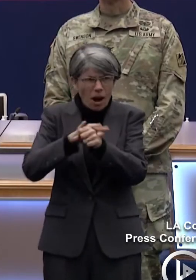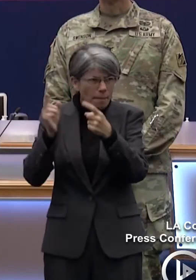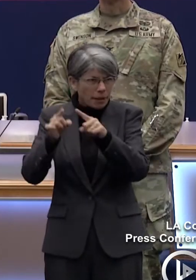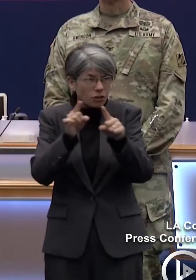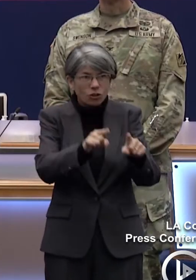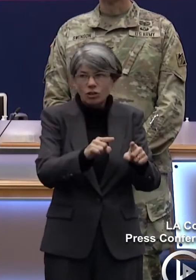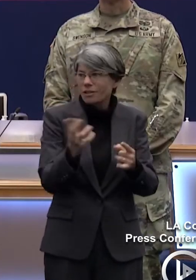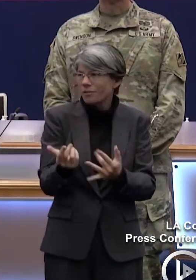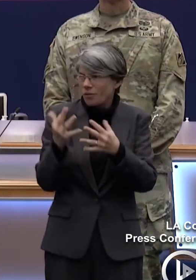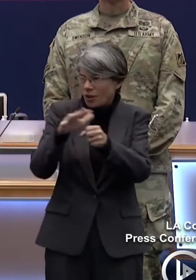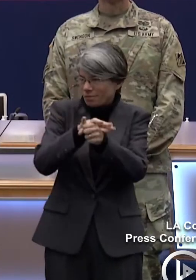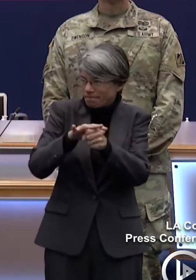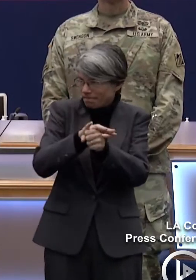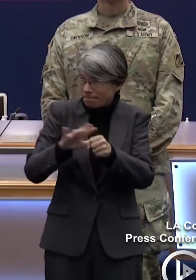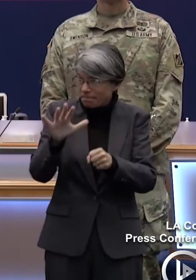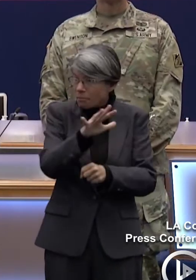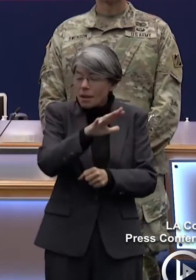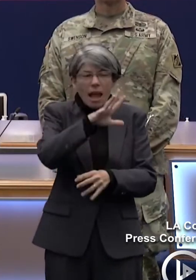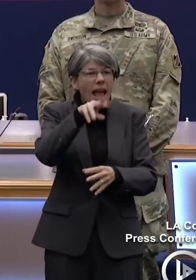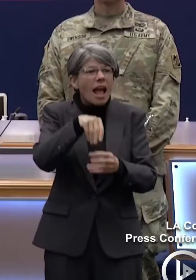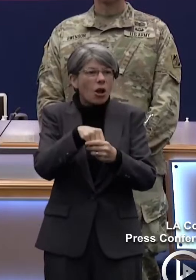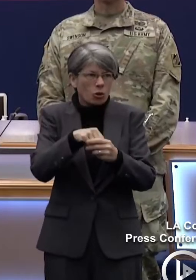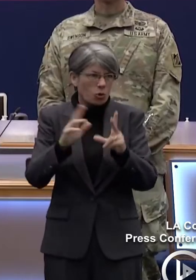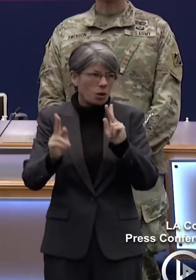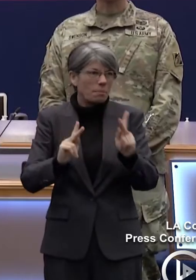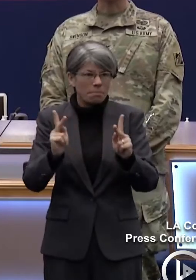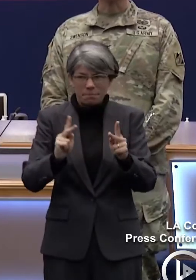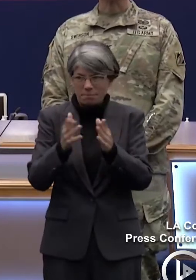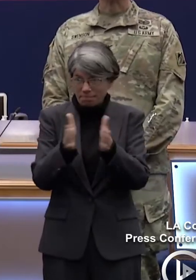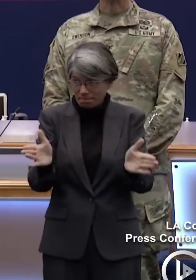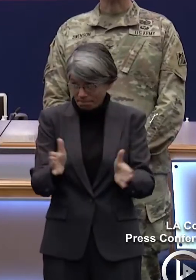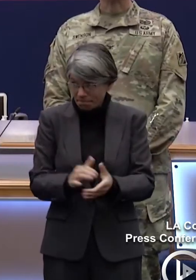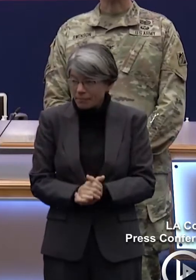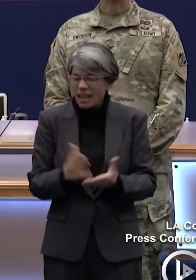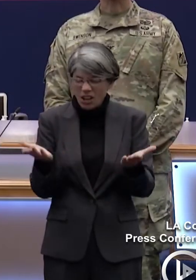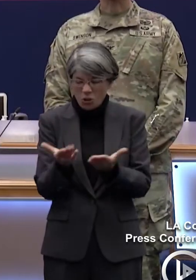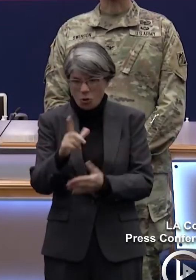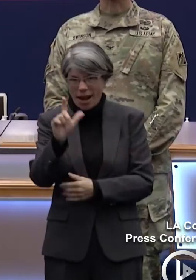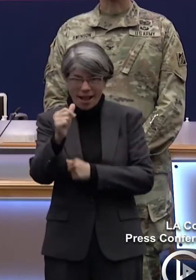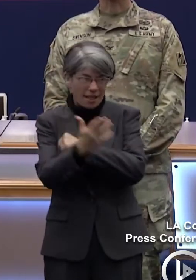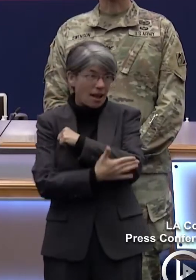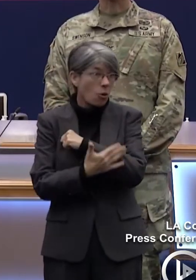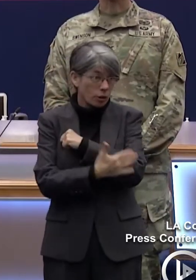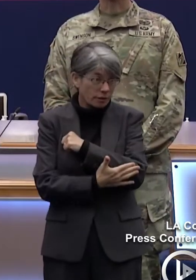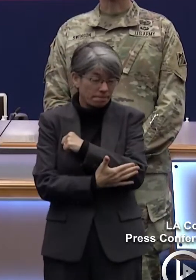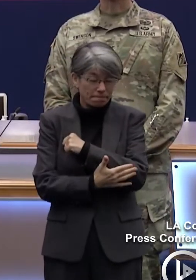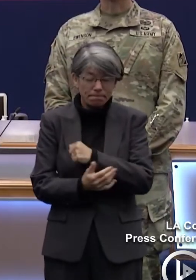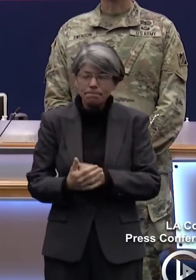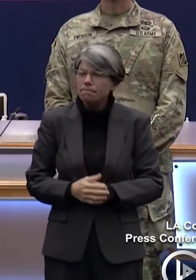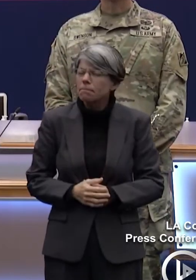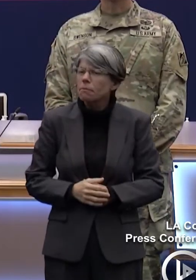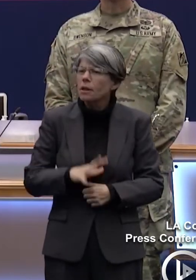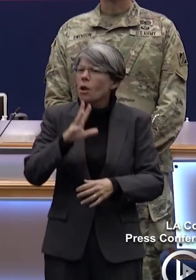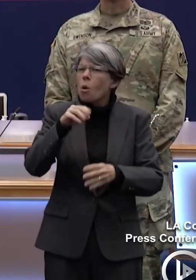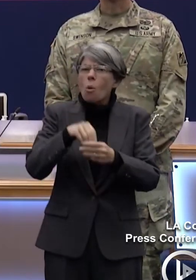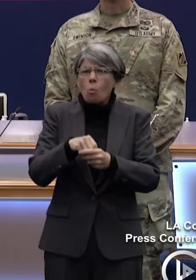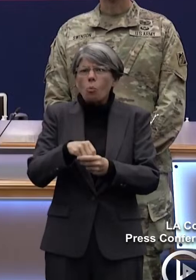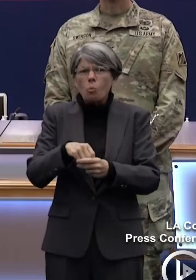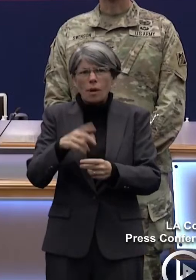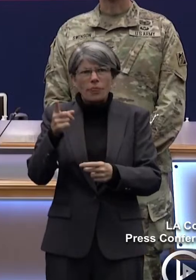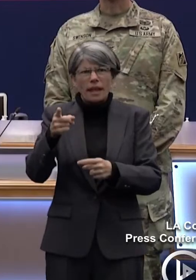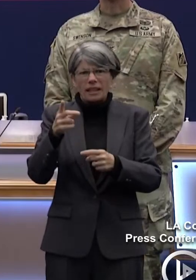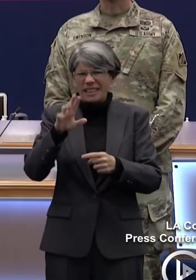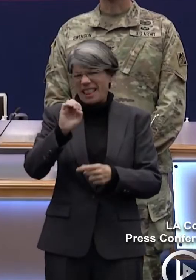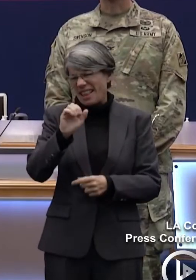at fire-impacted properties, including public properties in the Los Angeles County within and near the Eaton